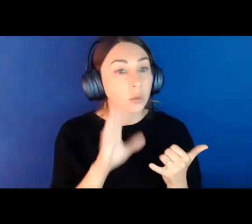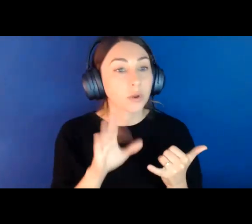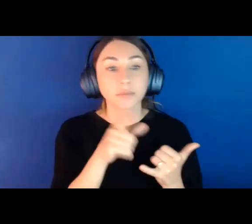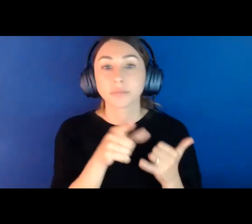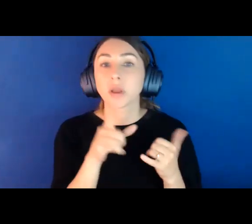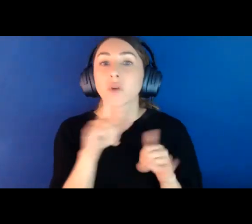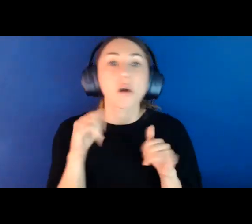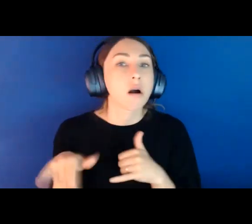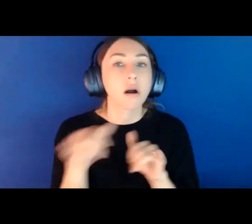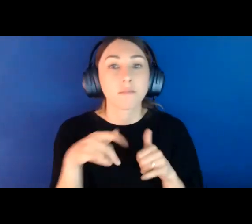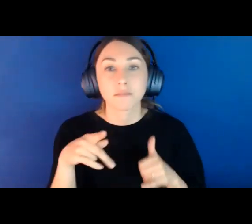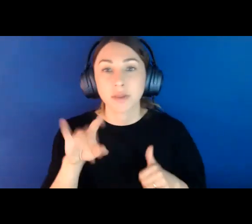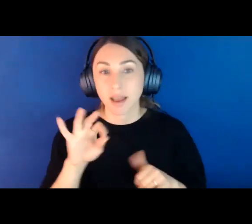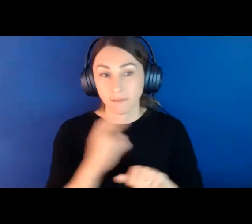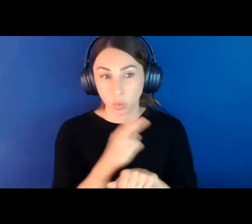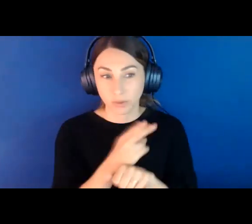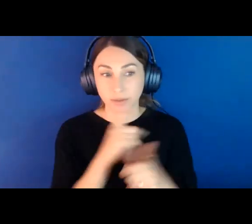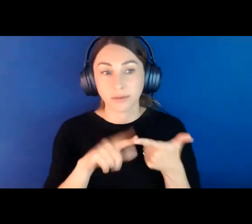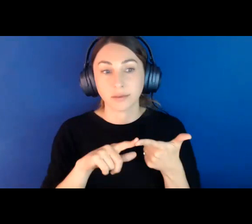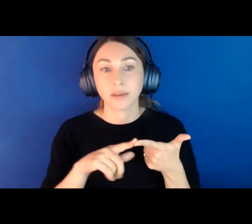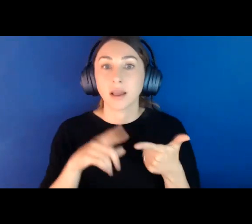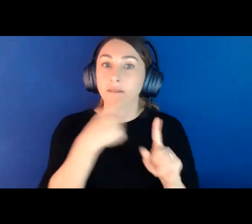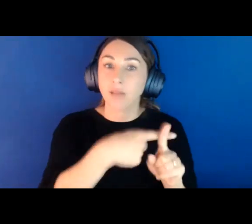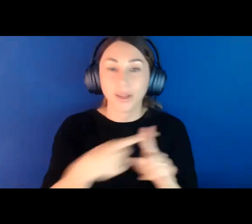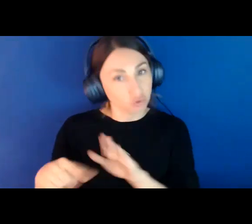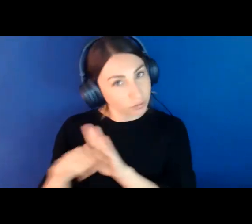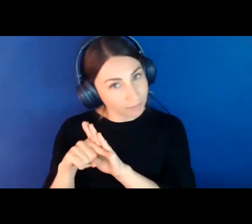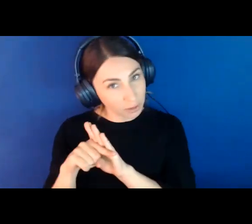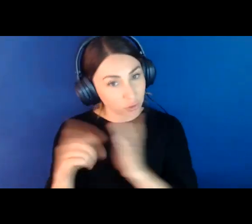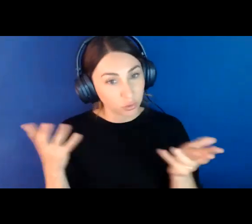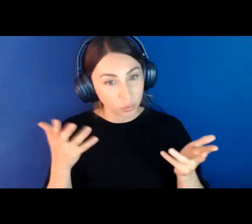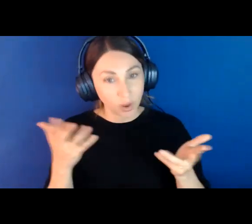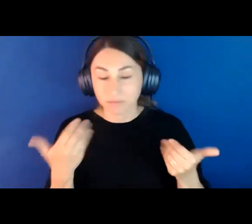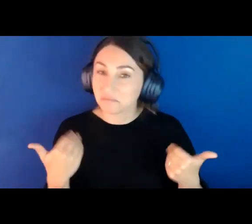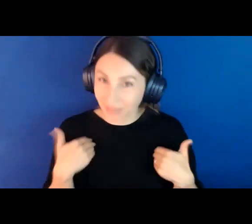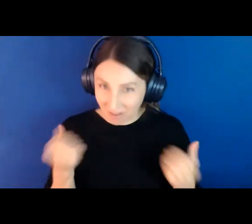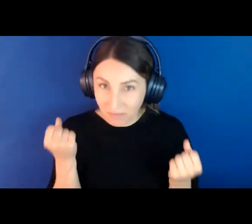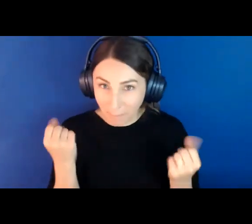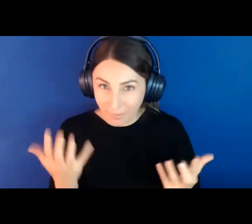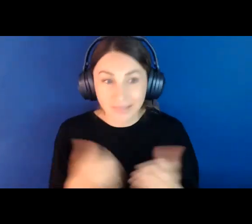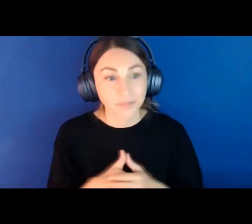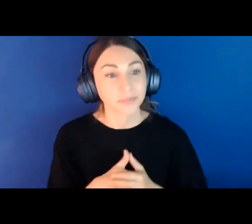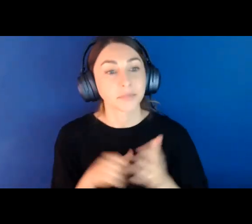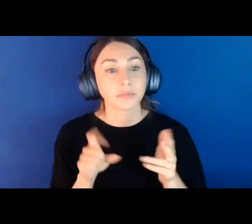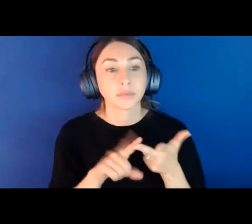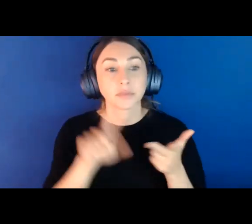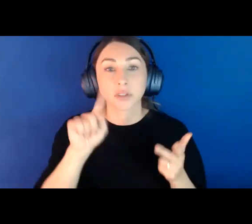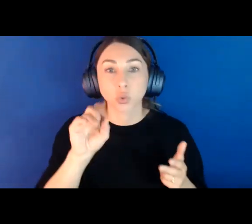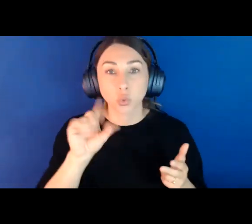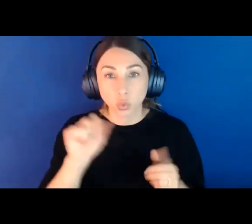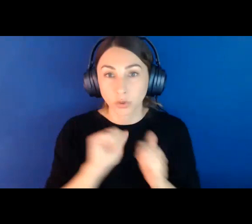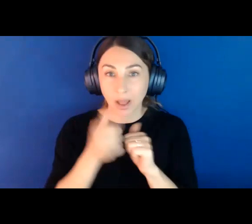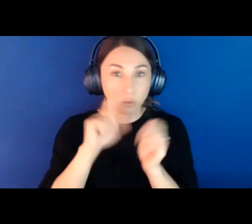PDF usage, PDF advantages and disadvantages, because there are many, use of tools to